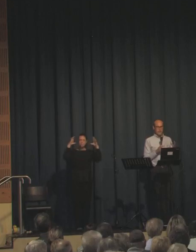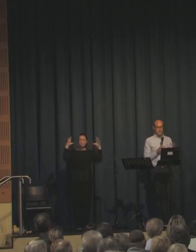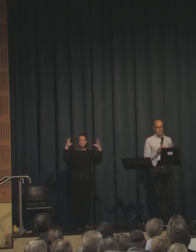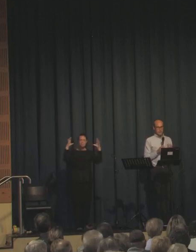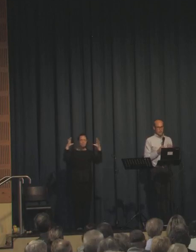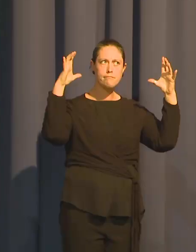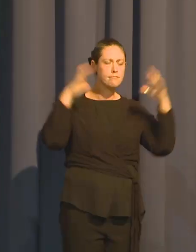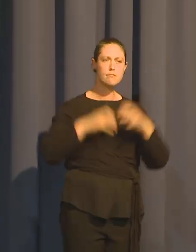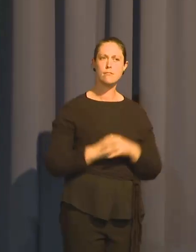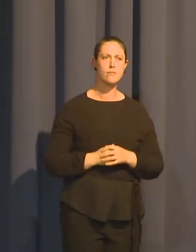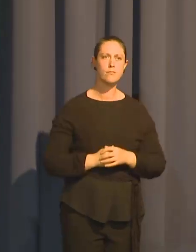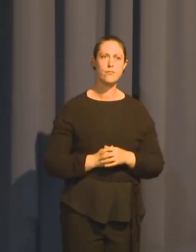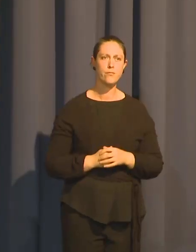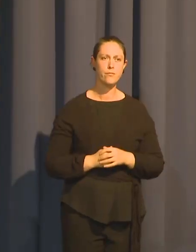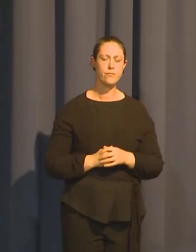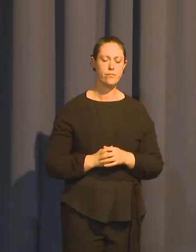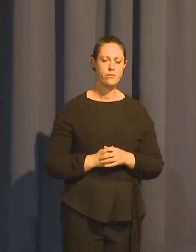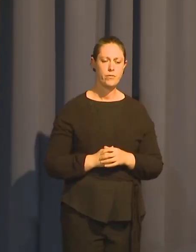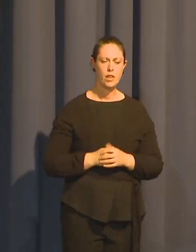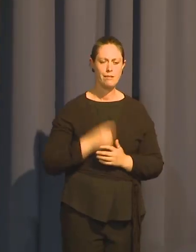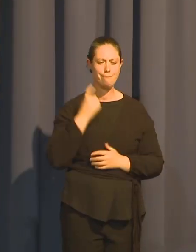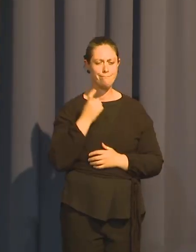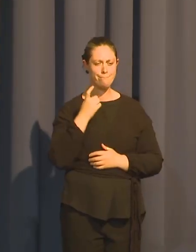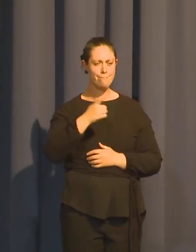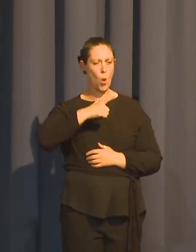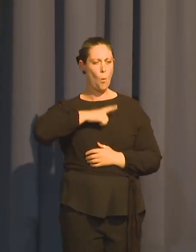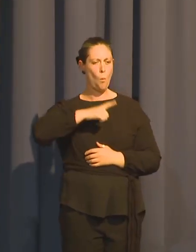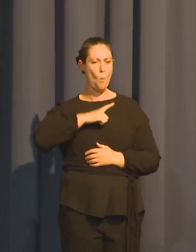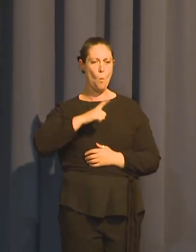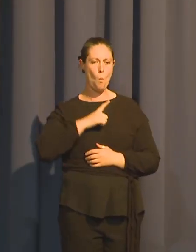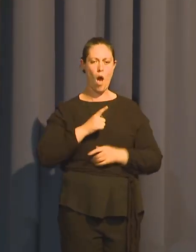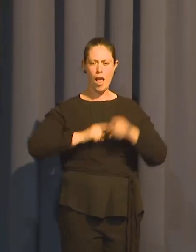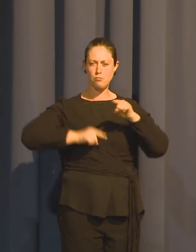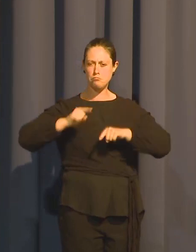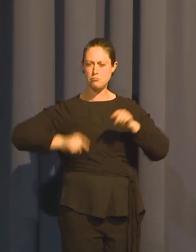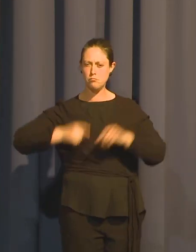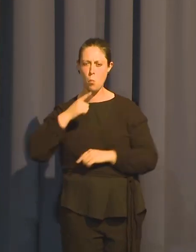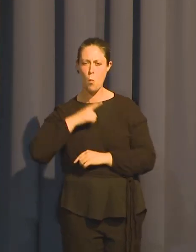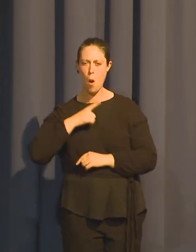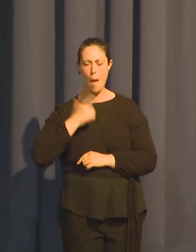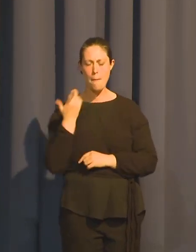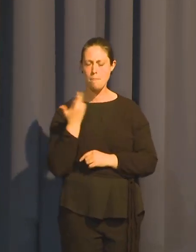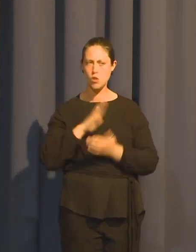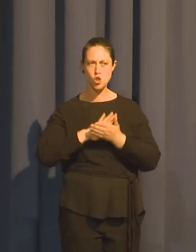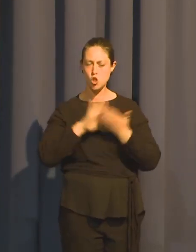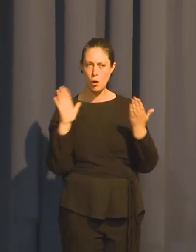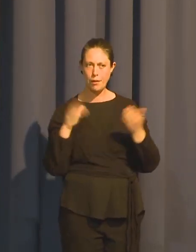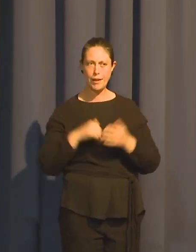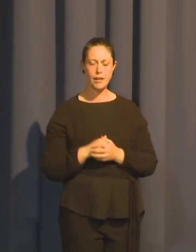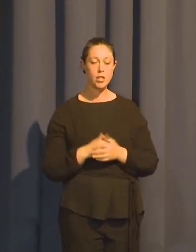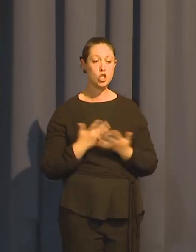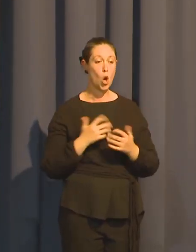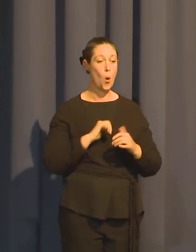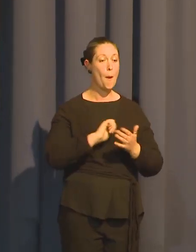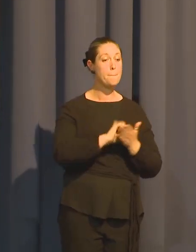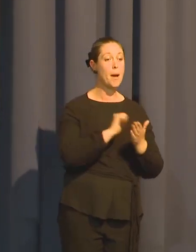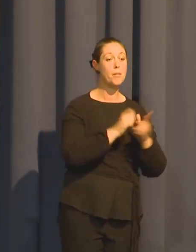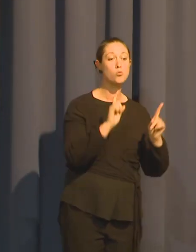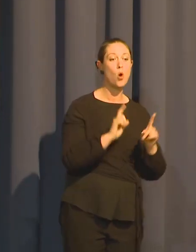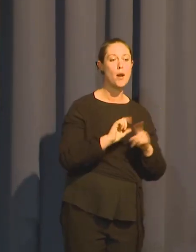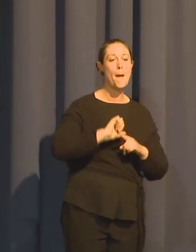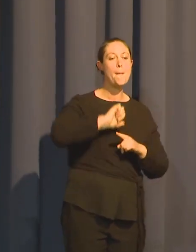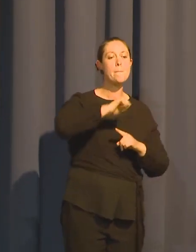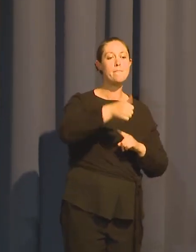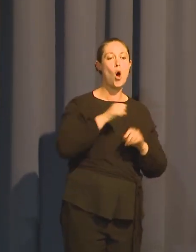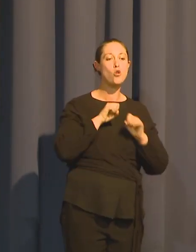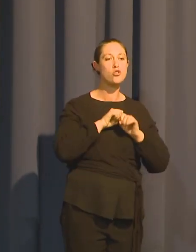clear understanding of where these results might be coming from. So typically we've been publishing our post-flush results. The post-flush